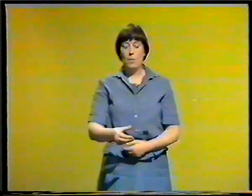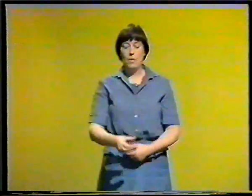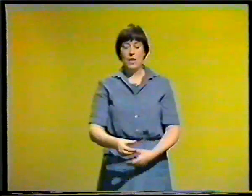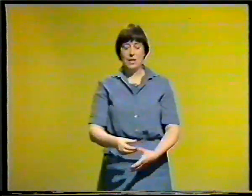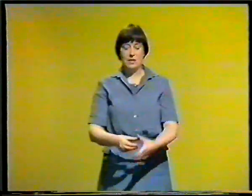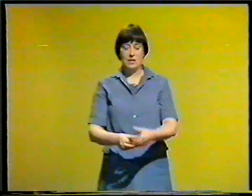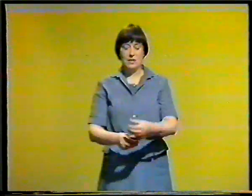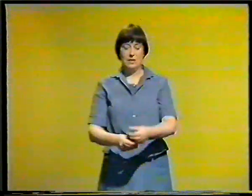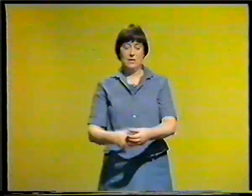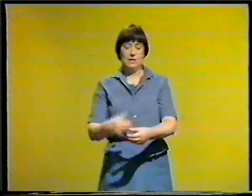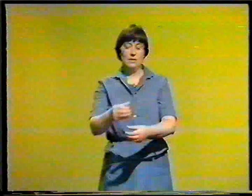Bricks.